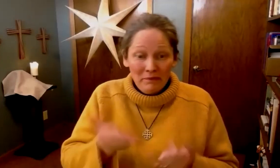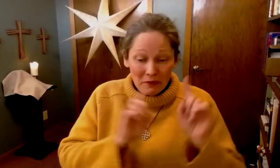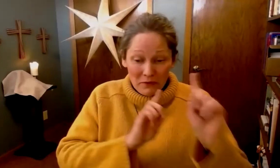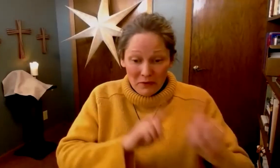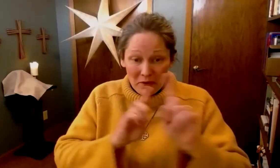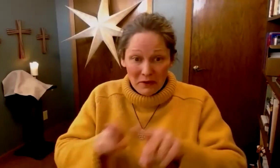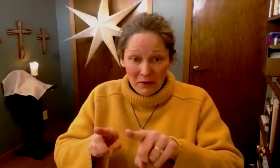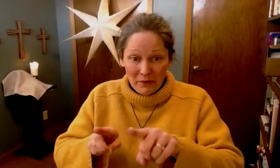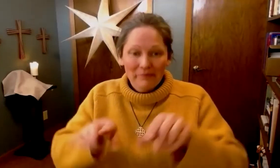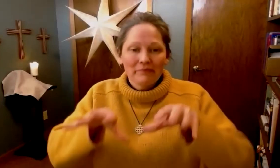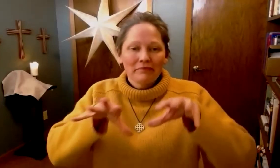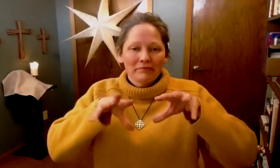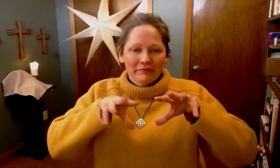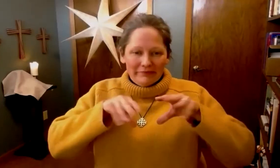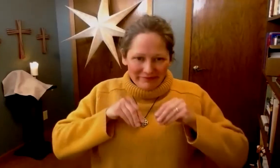As you go,